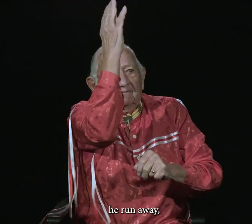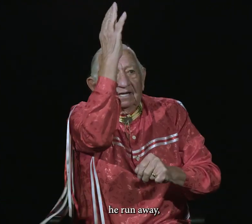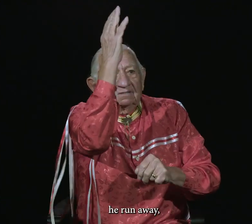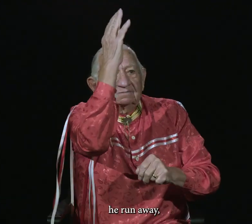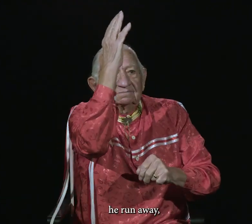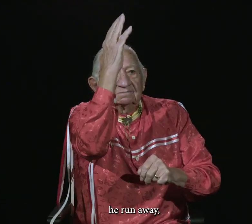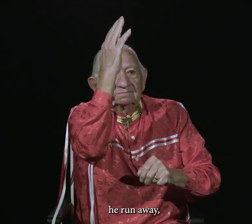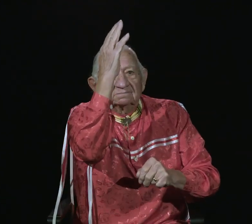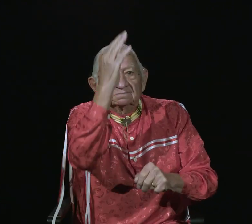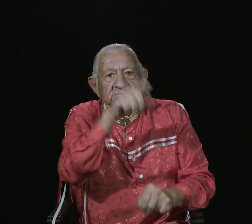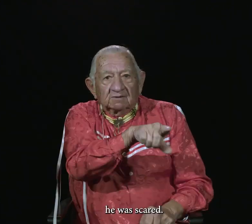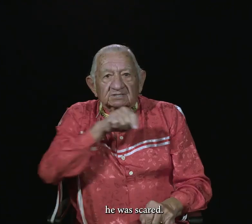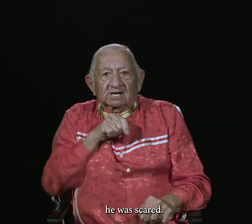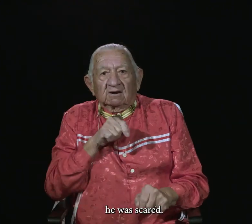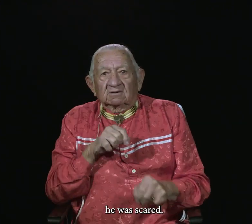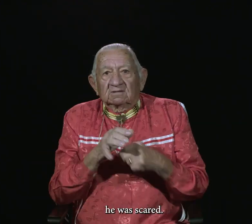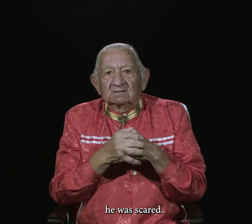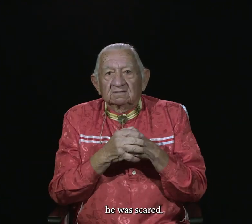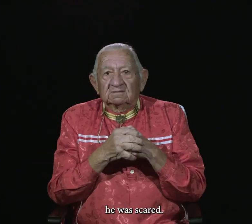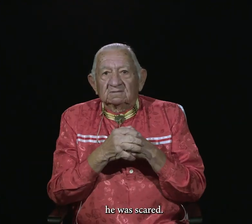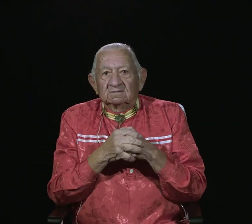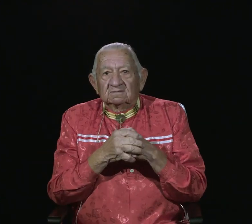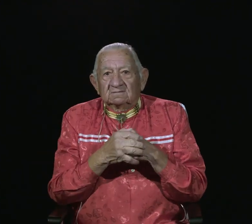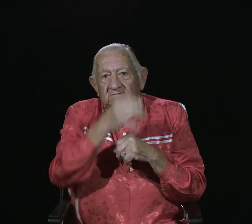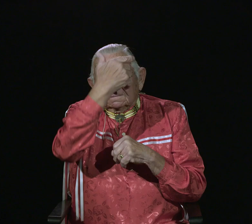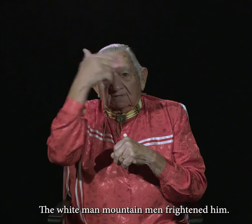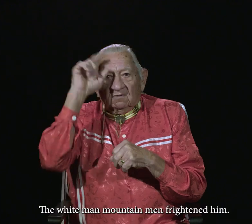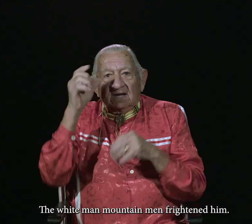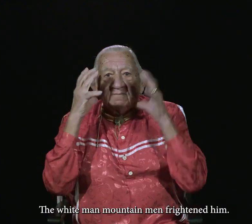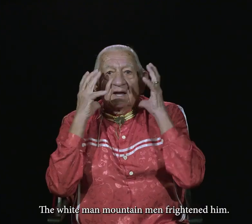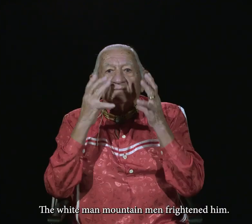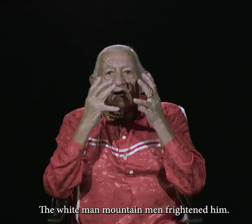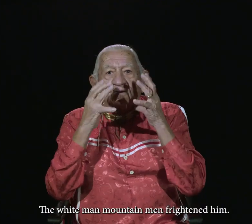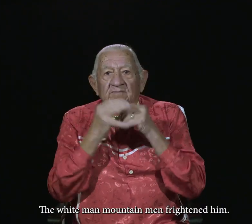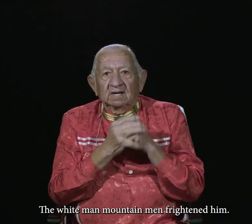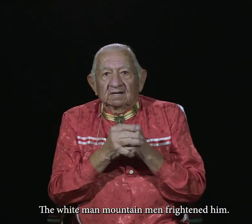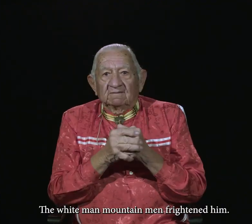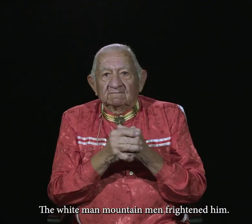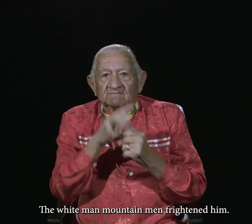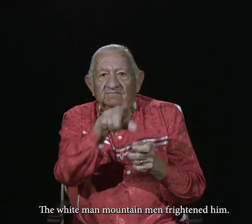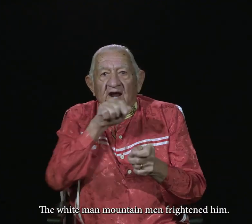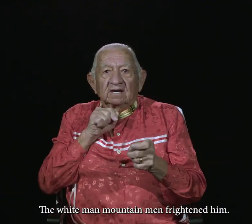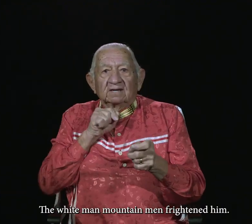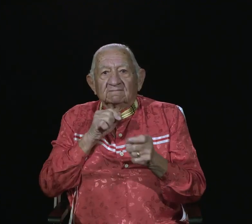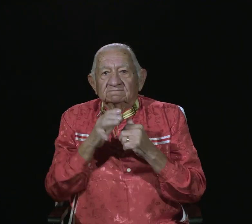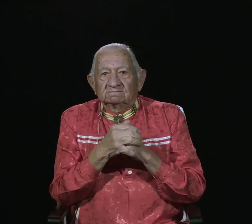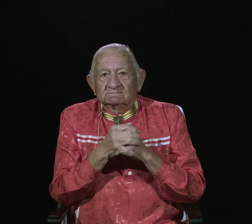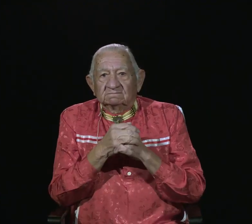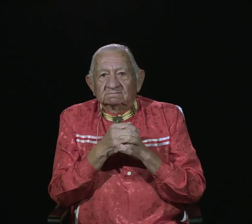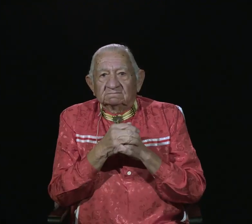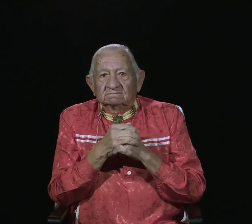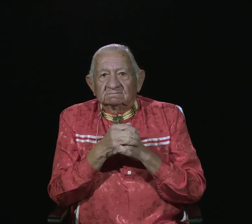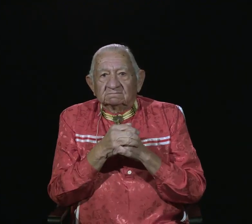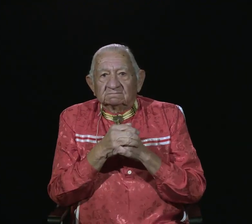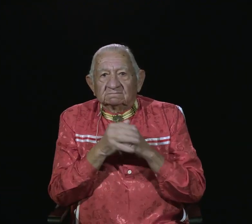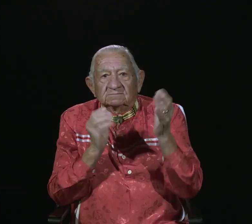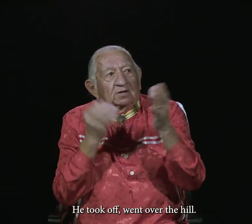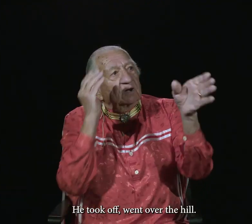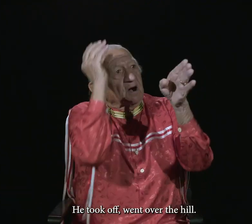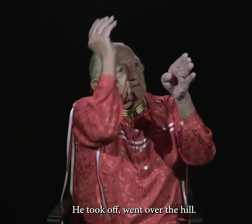away. He was scared. The white man, mountain man, frightened him. He took off,